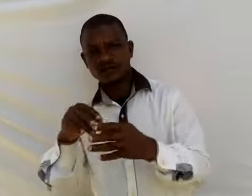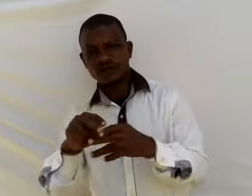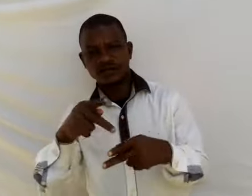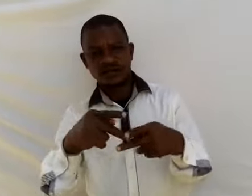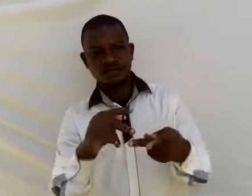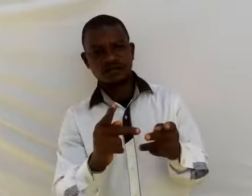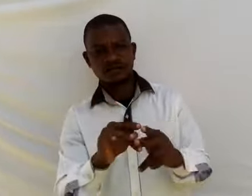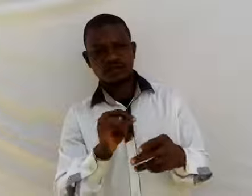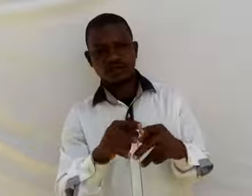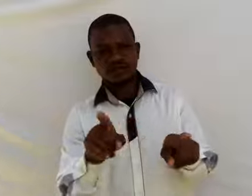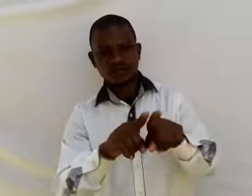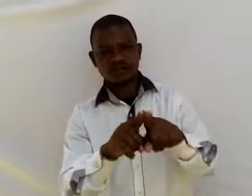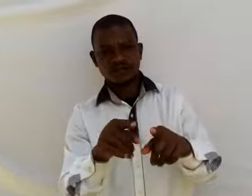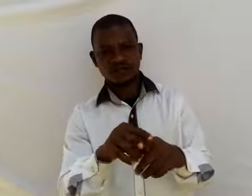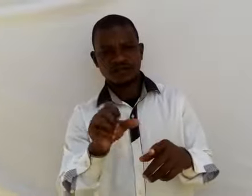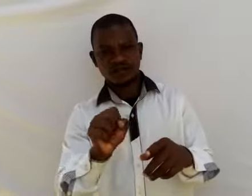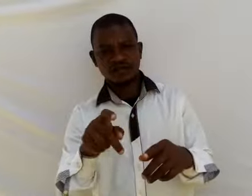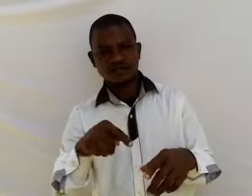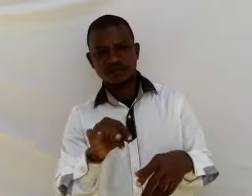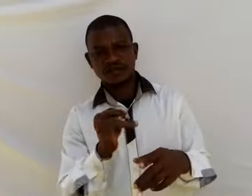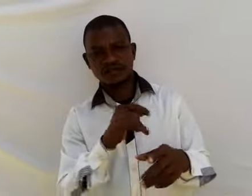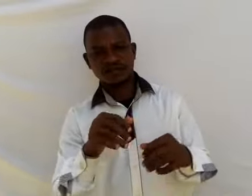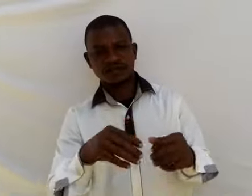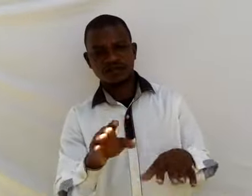of same species in a given area or habitat.